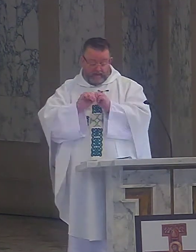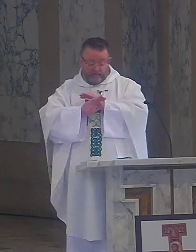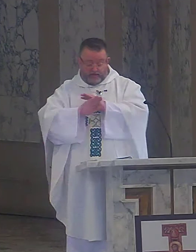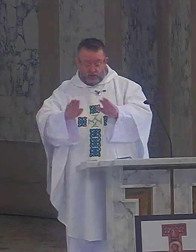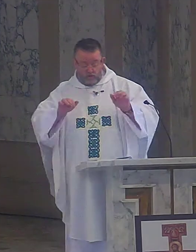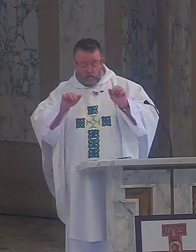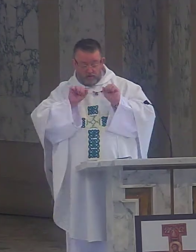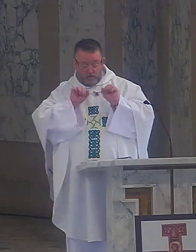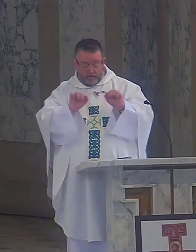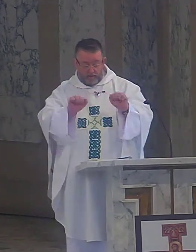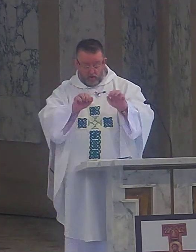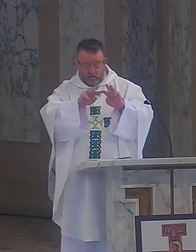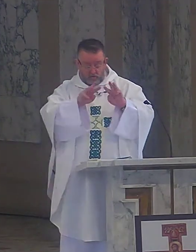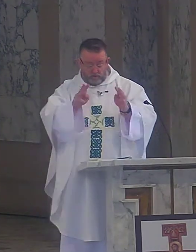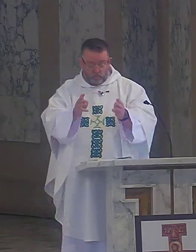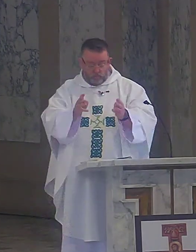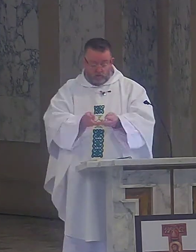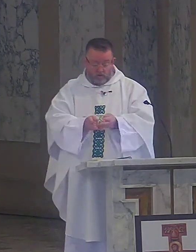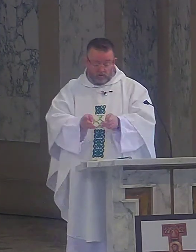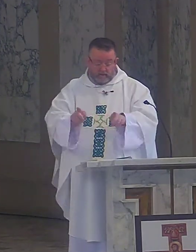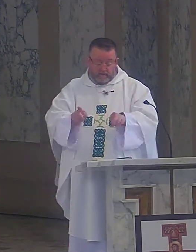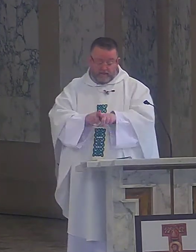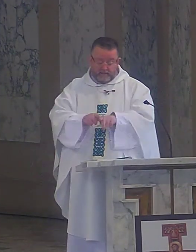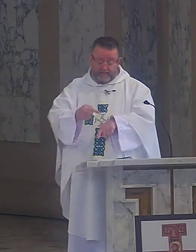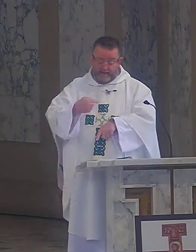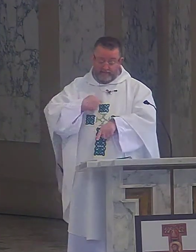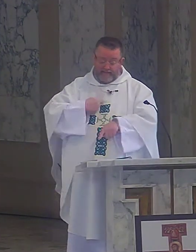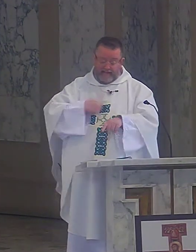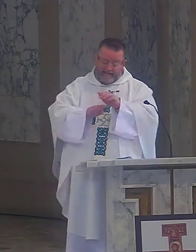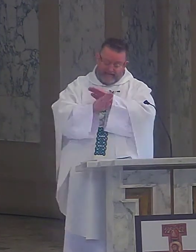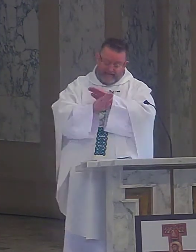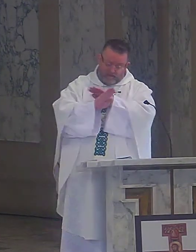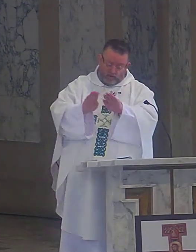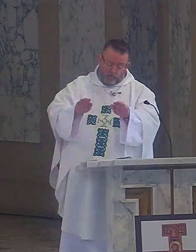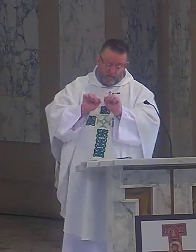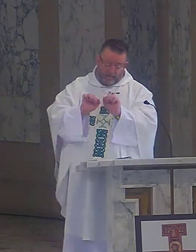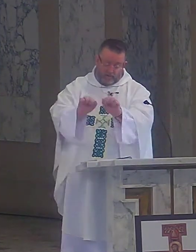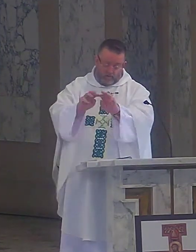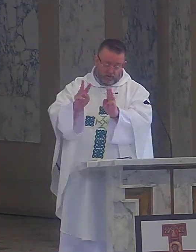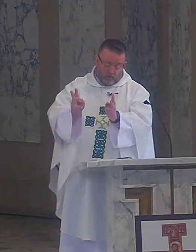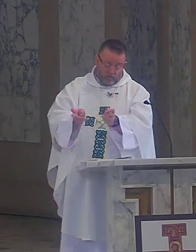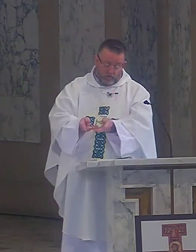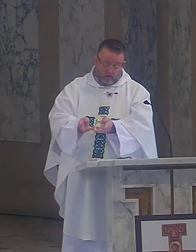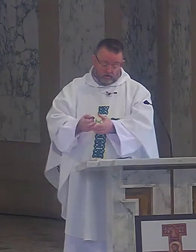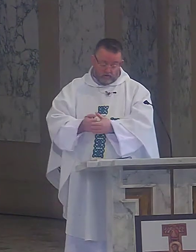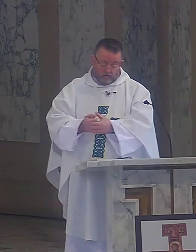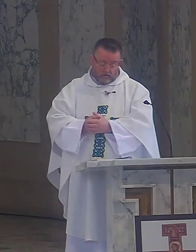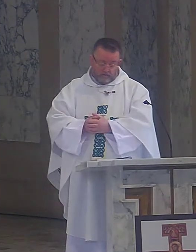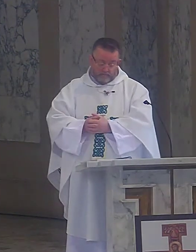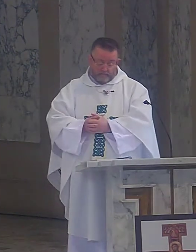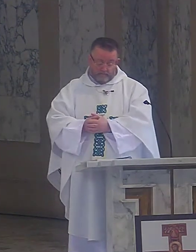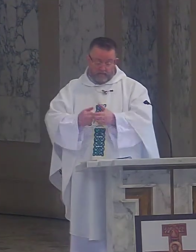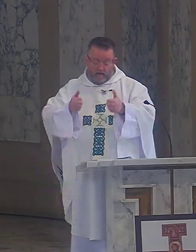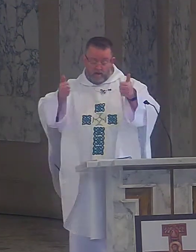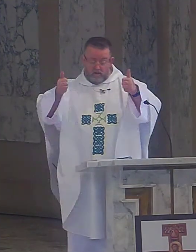They do not belong to the world, the same as I do not belong to the world.